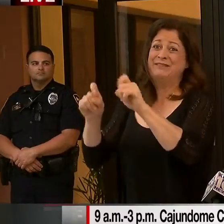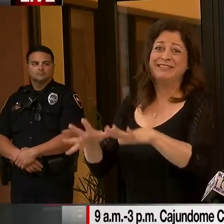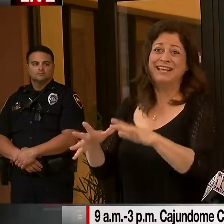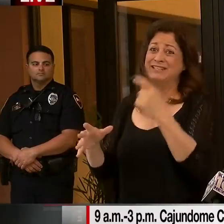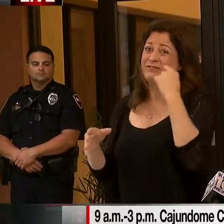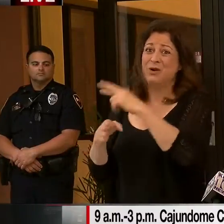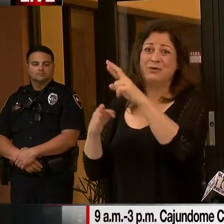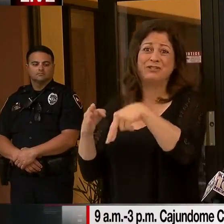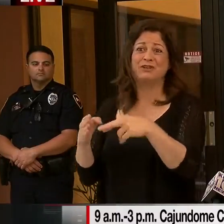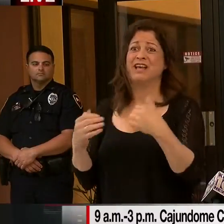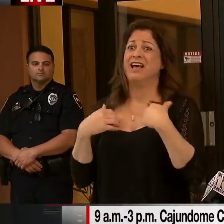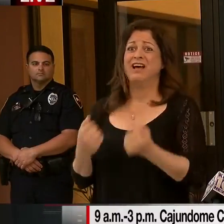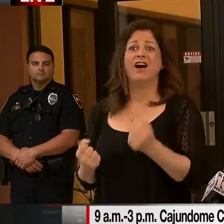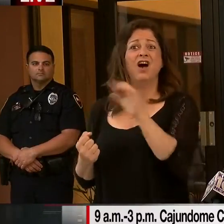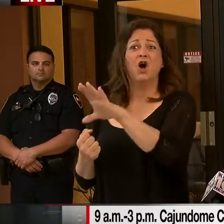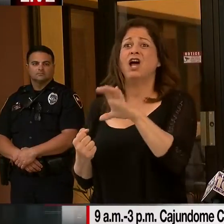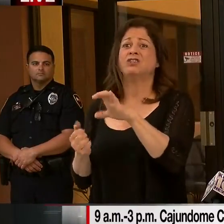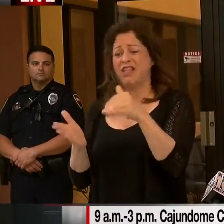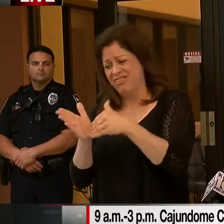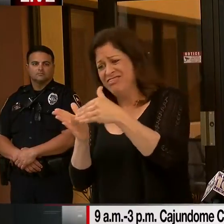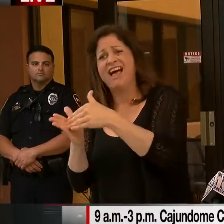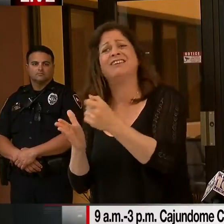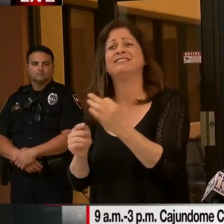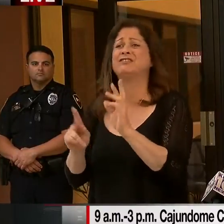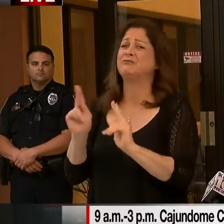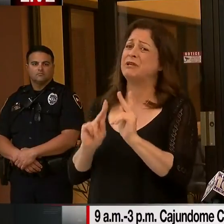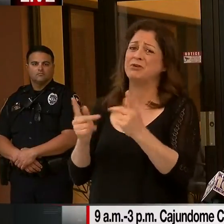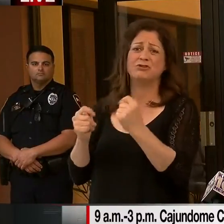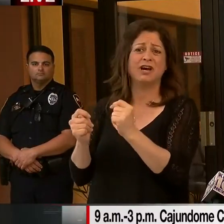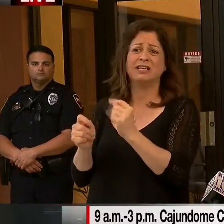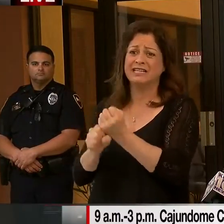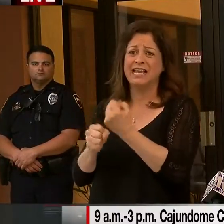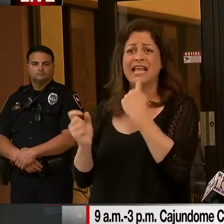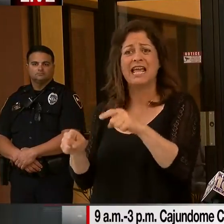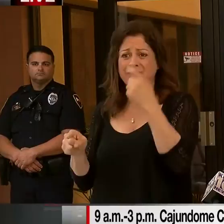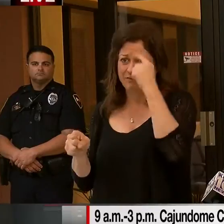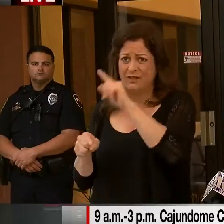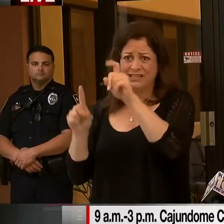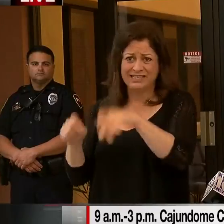And there are hundreds of thousands of people, I'm sure, at this point that are trying to get tested. Are there any